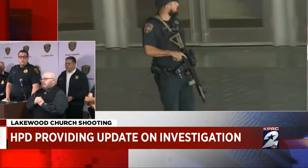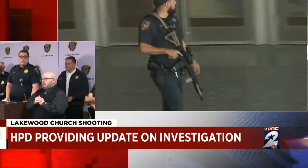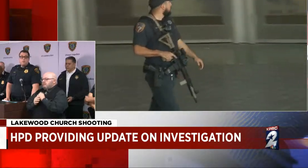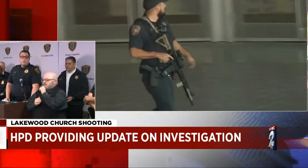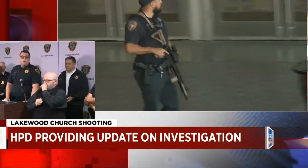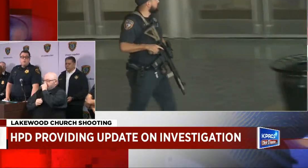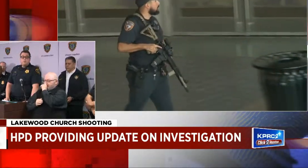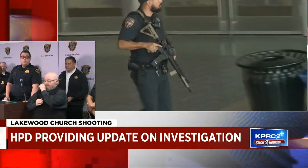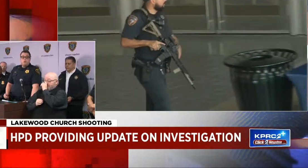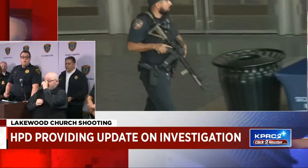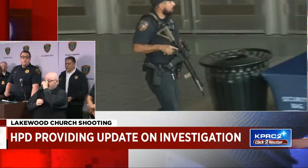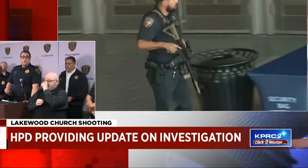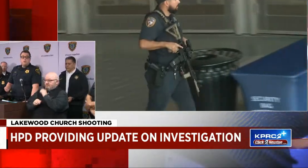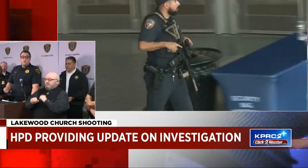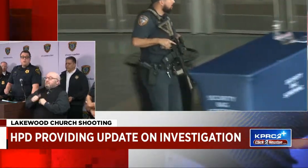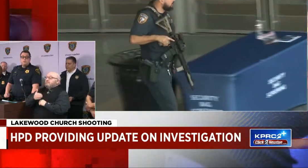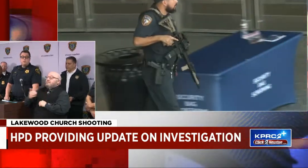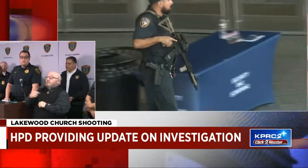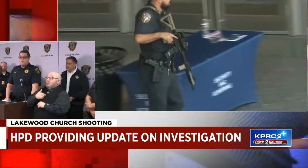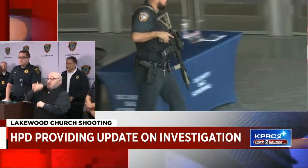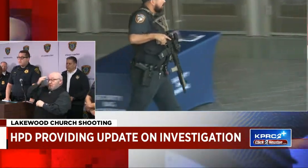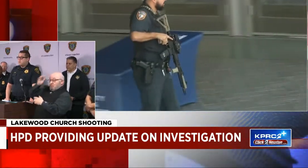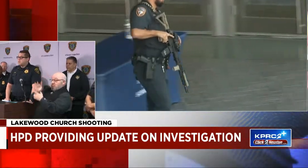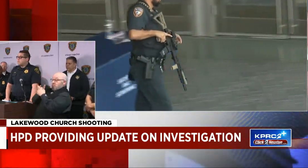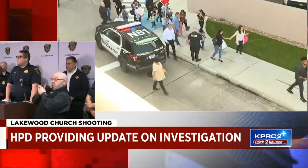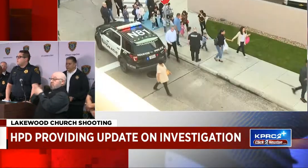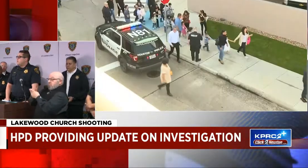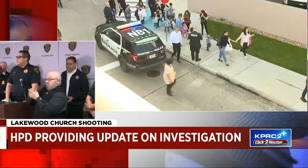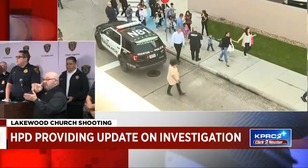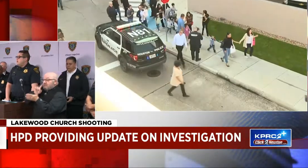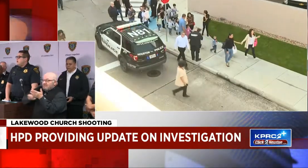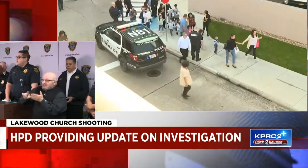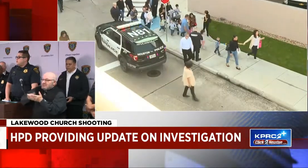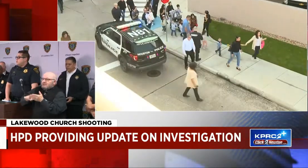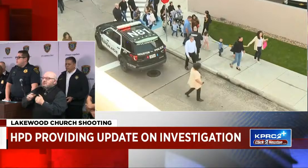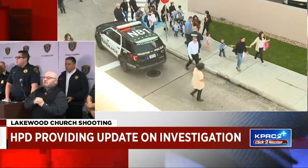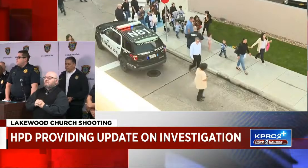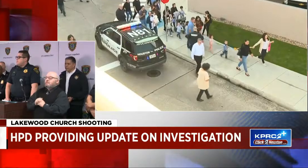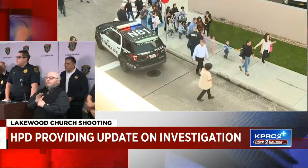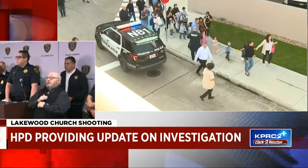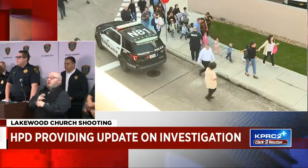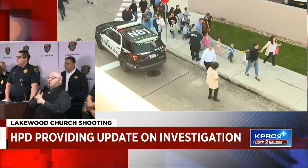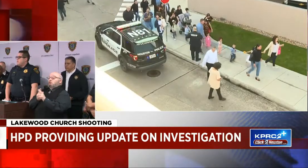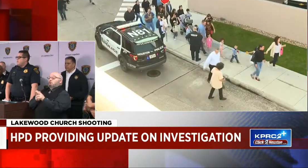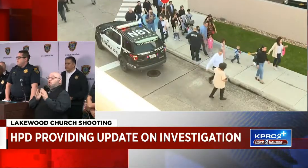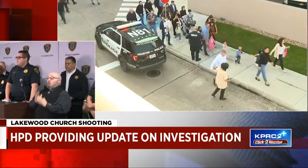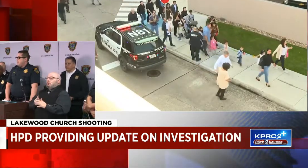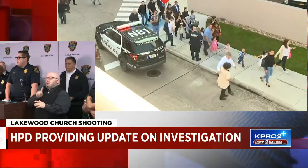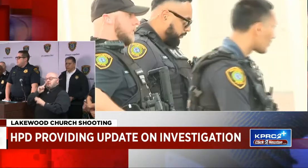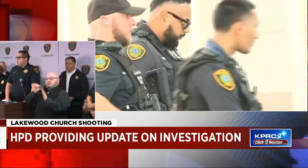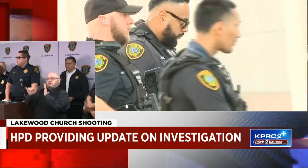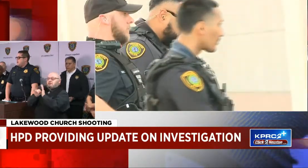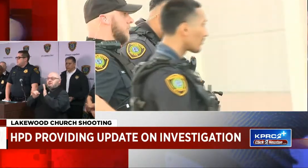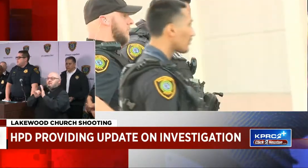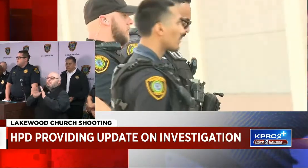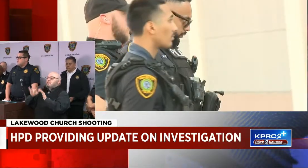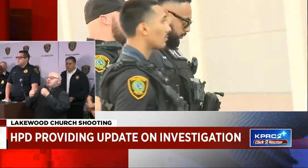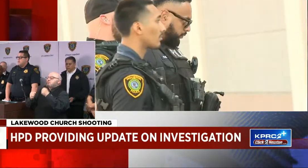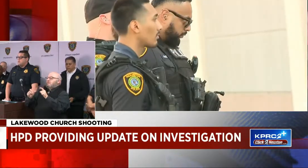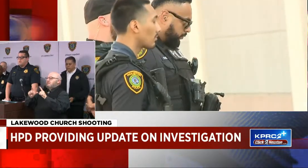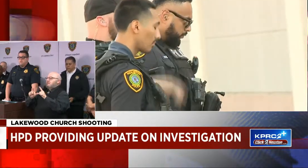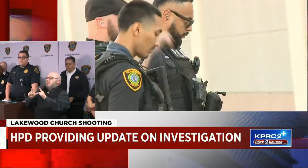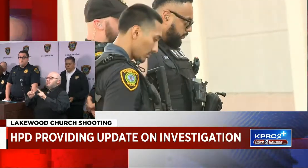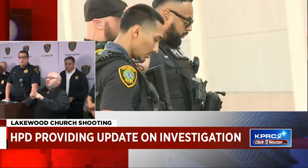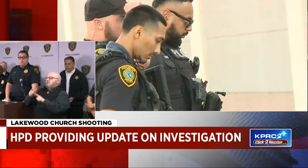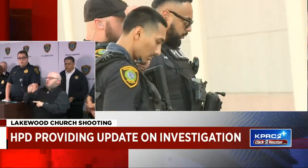Other things that we know at this point in regards to the investigation. Our shooter is identified by driver's license